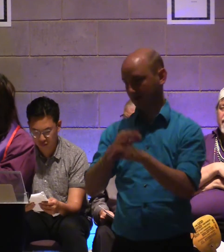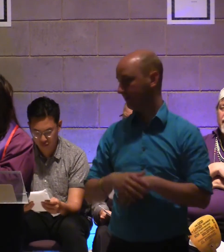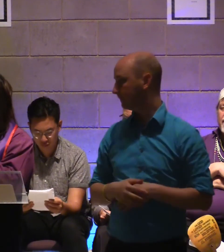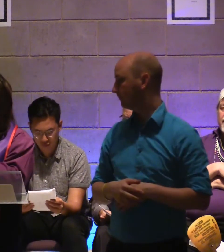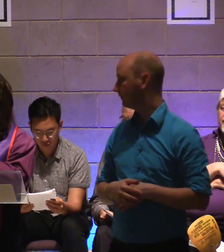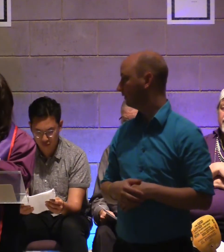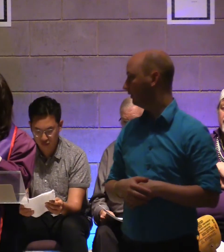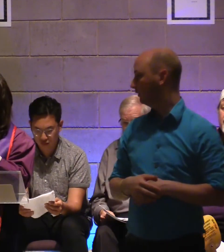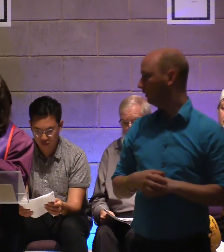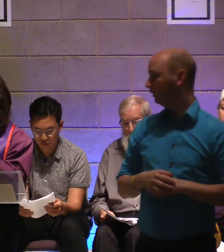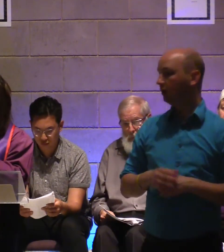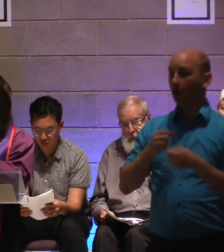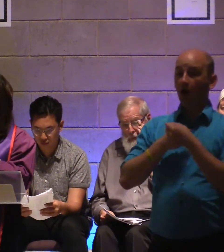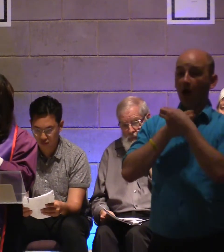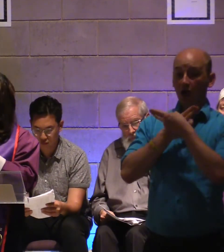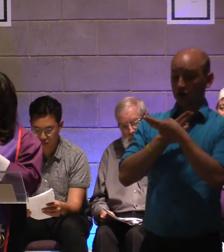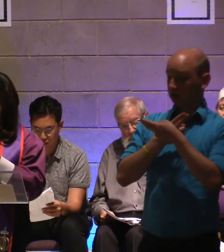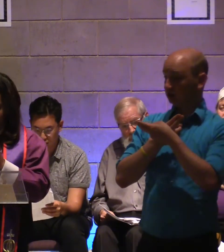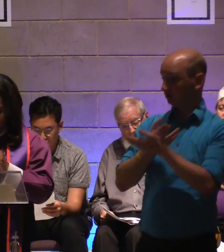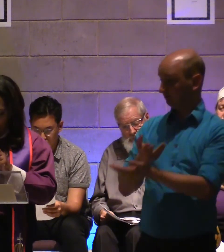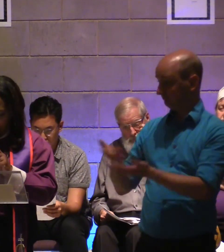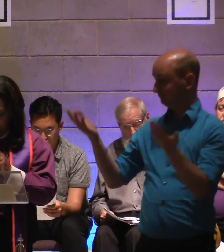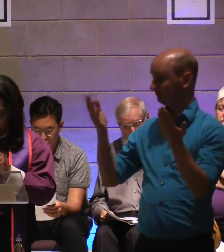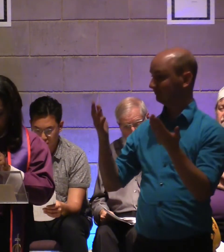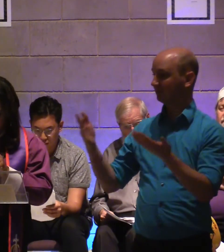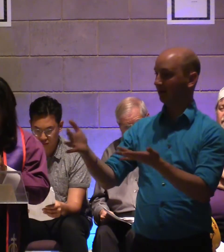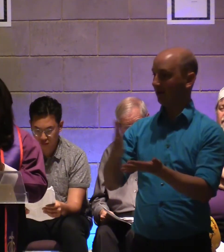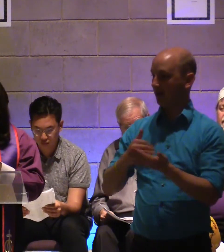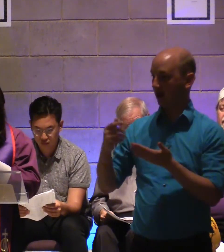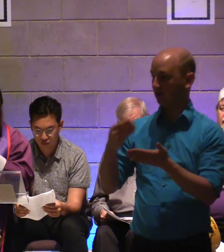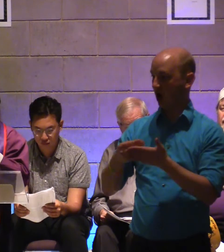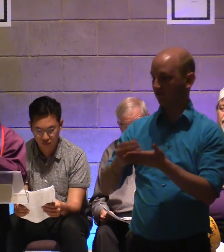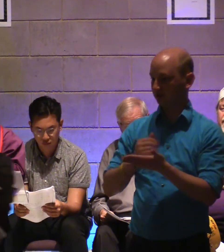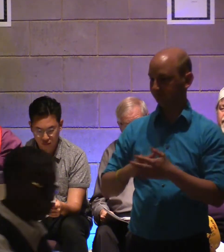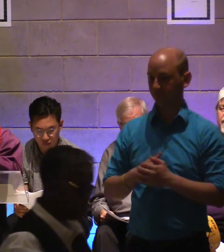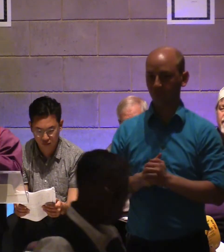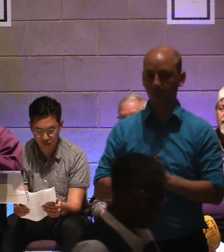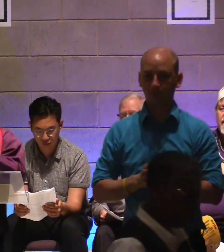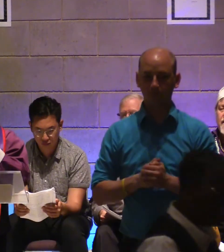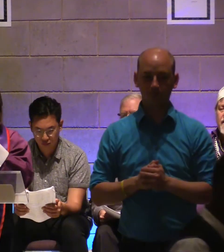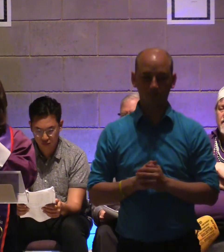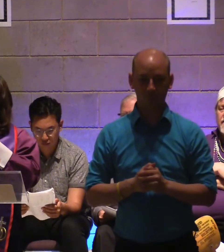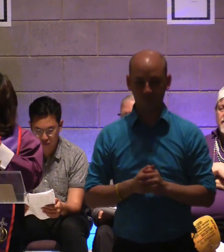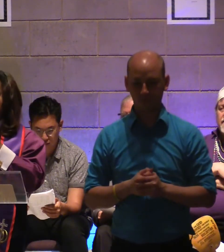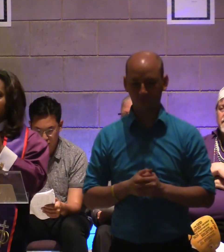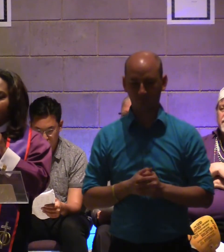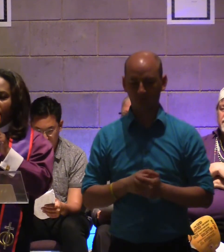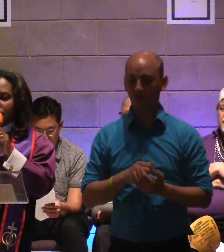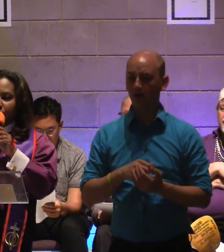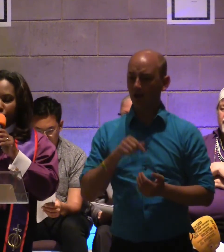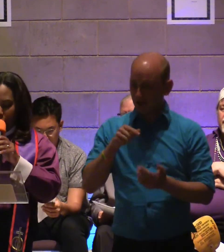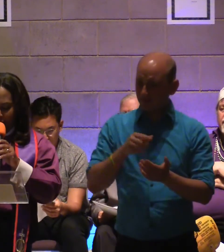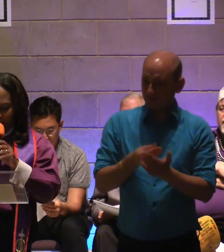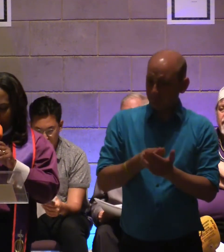so ushers, if you all would begin to collect the offerings of the people. And I want you to know that the funds that you give to